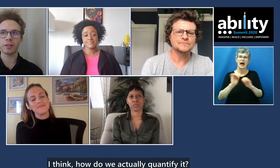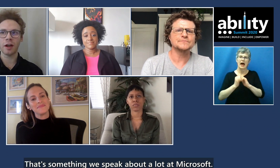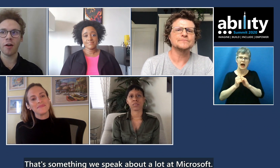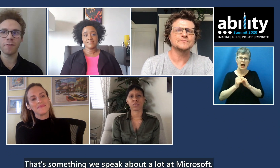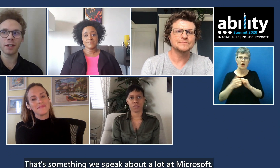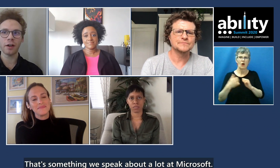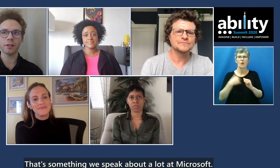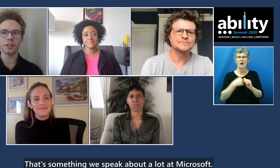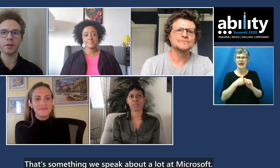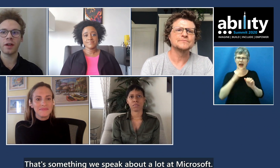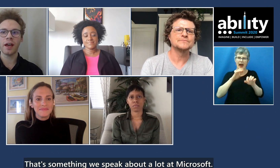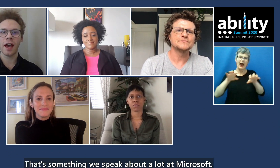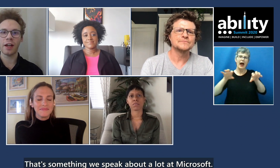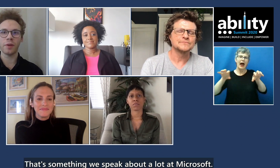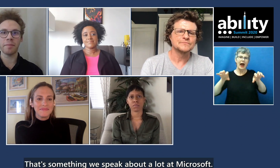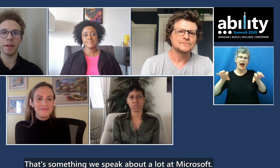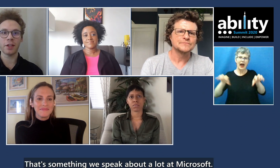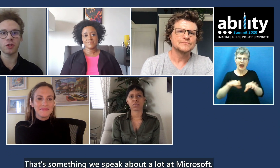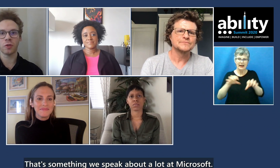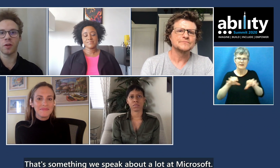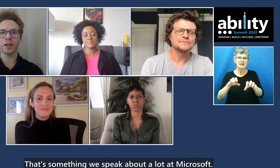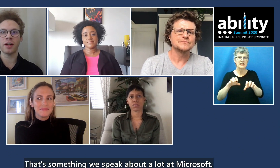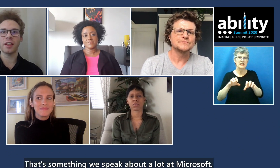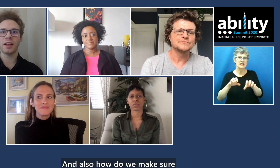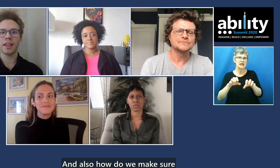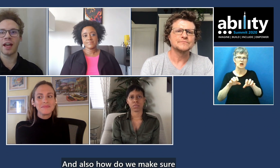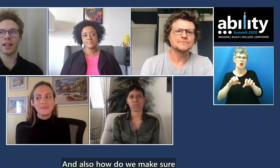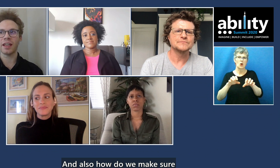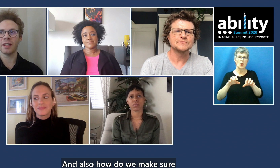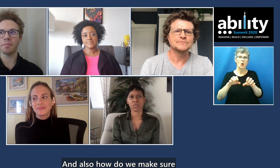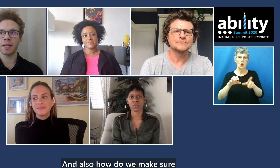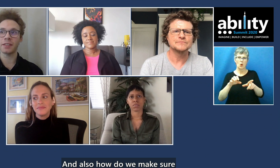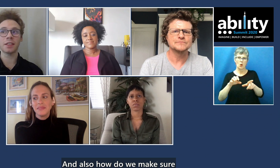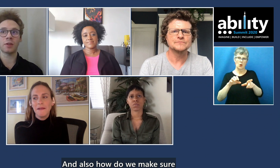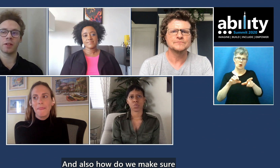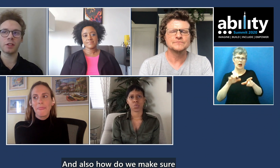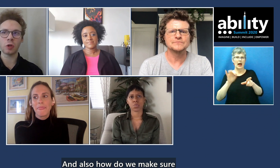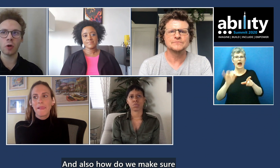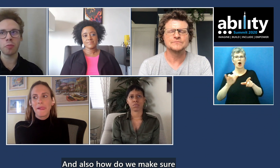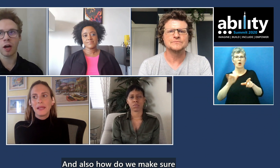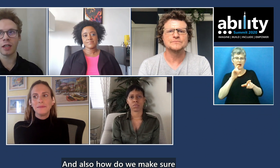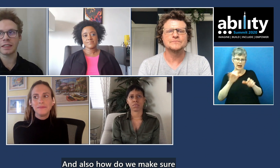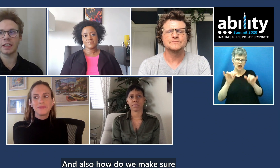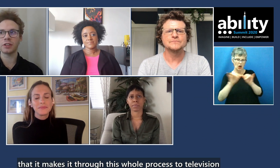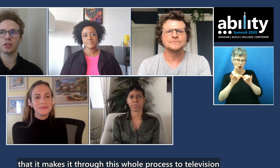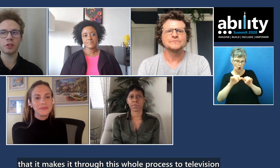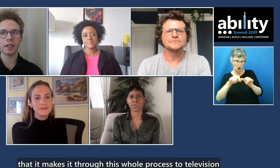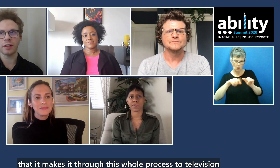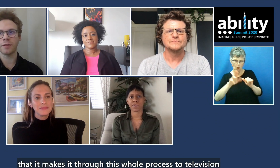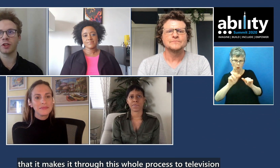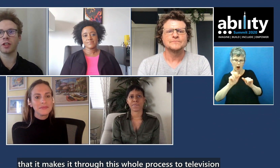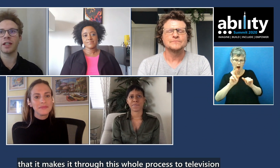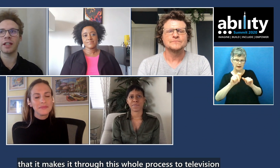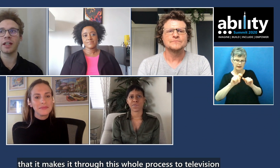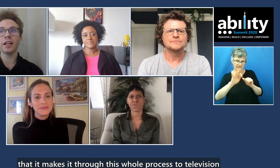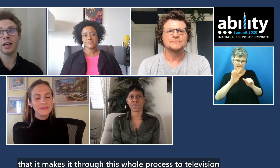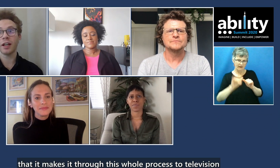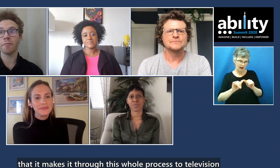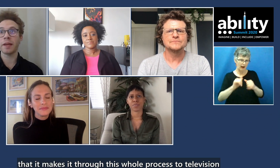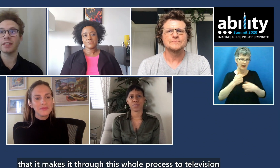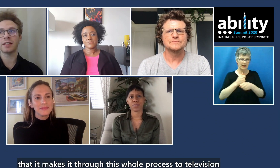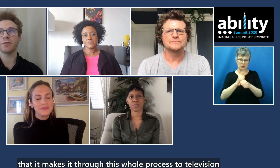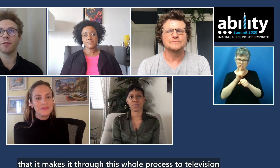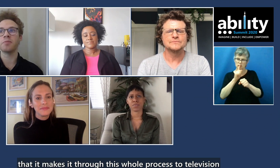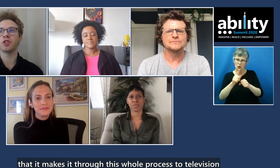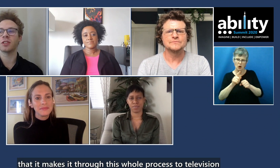at Microsoft. And also, how do we make sure that it makes it through this whole process to television, and it